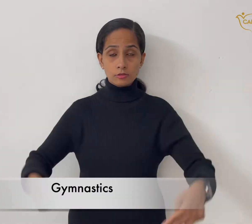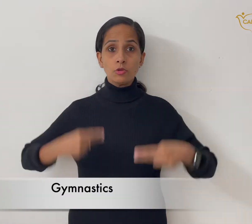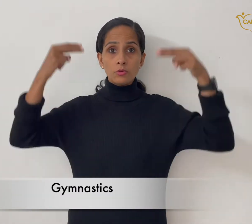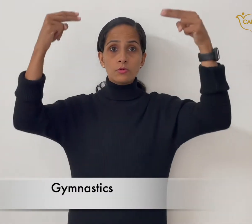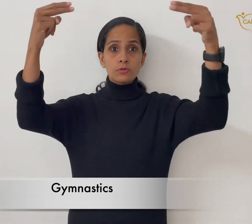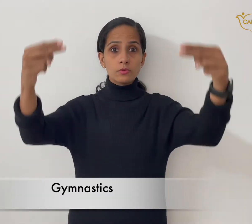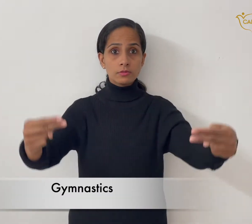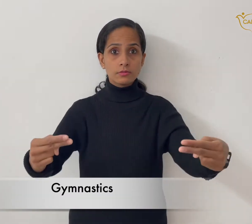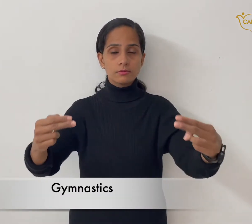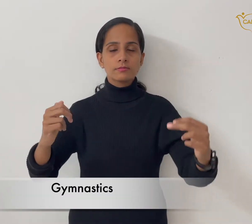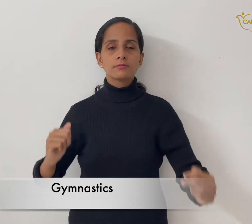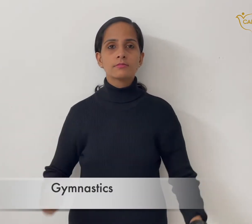Gymnastics.